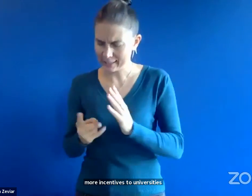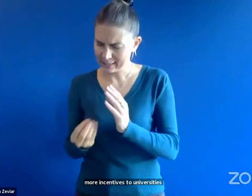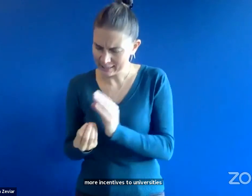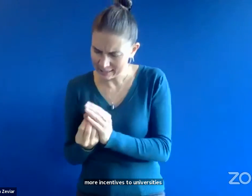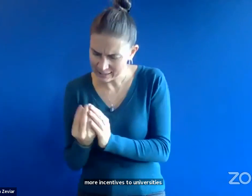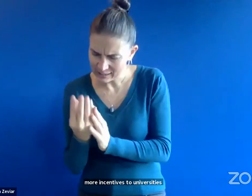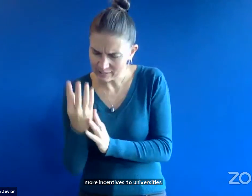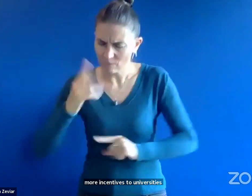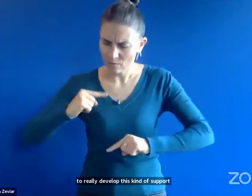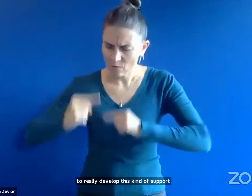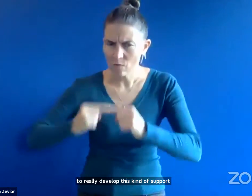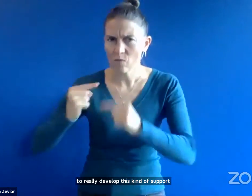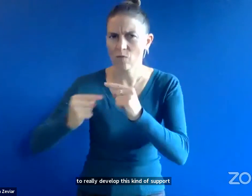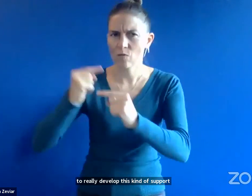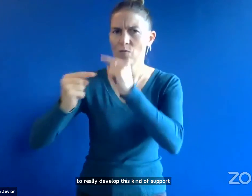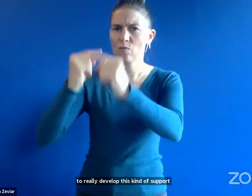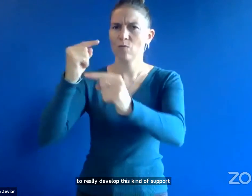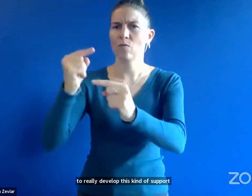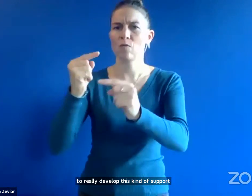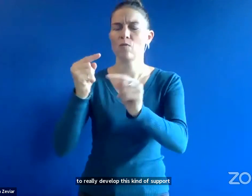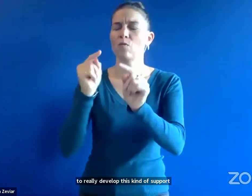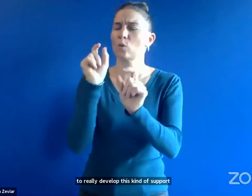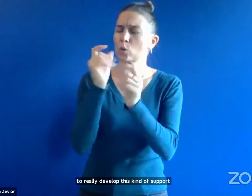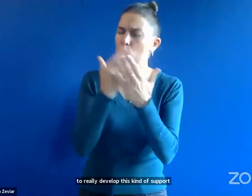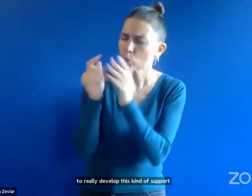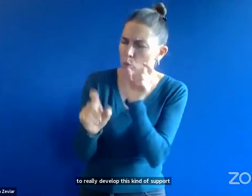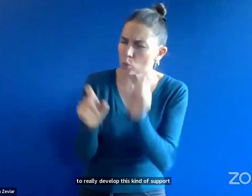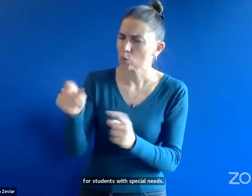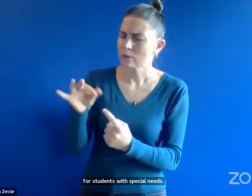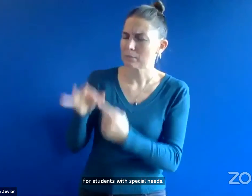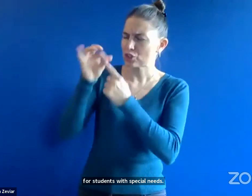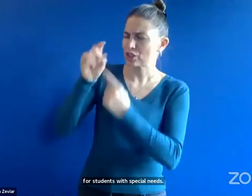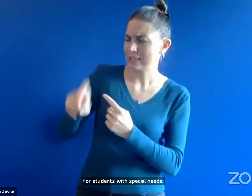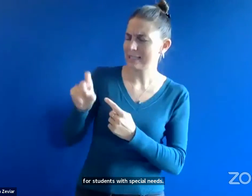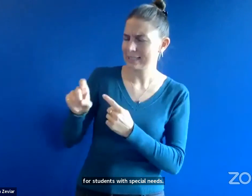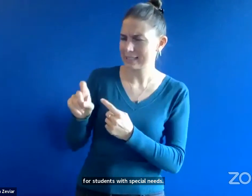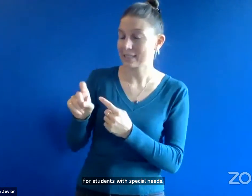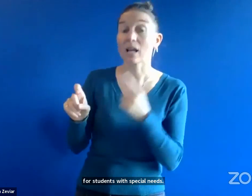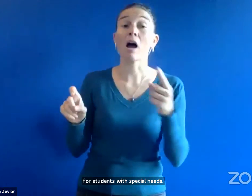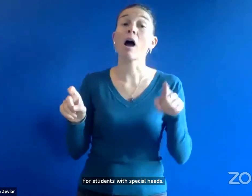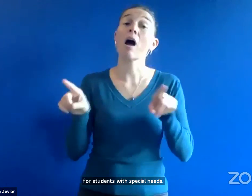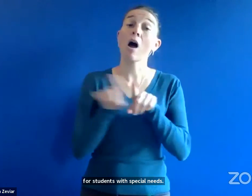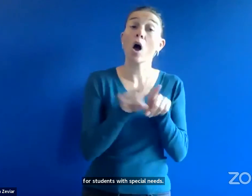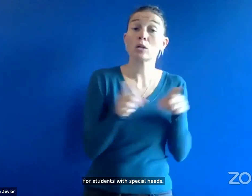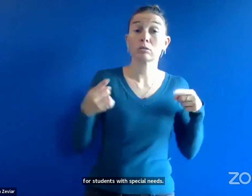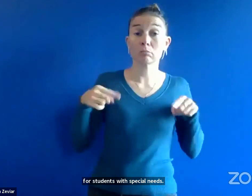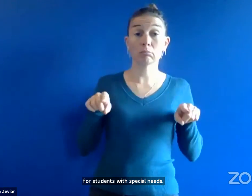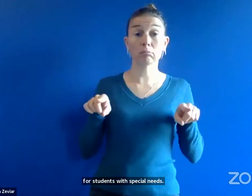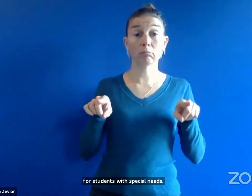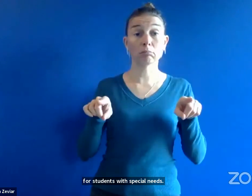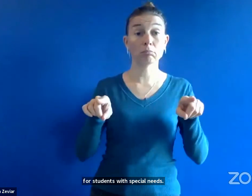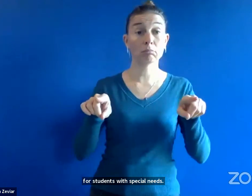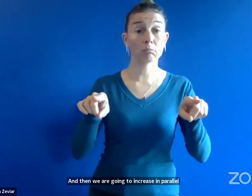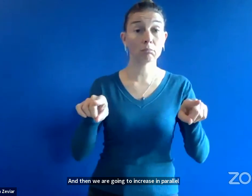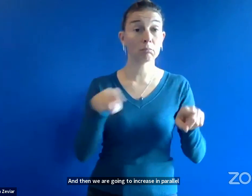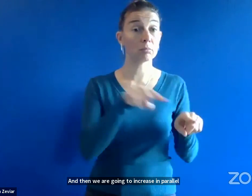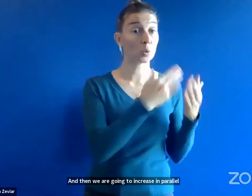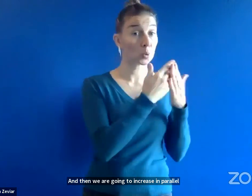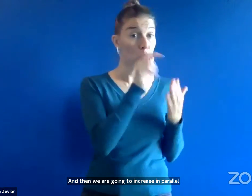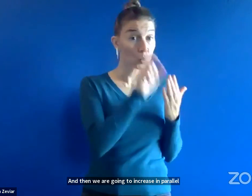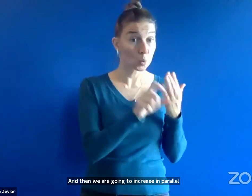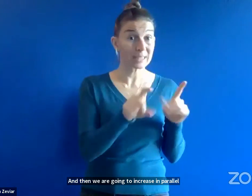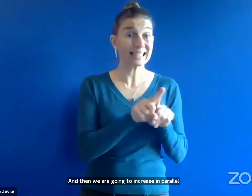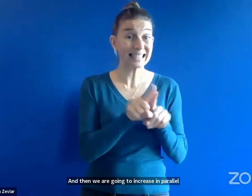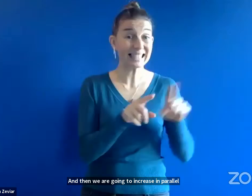needs. And then we are also going to increase in parallel the top-up for students with special needs.